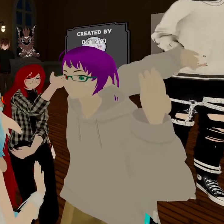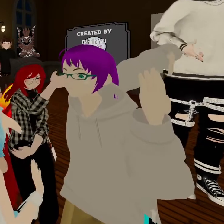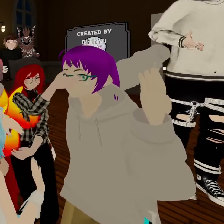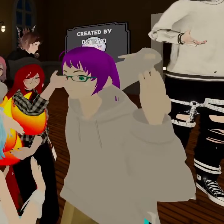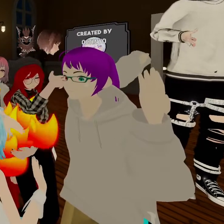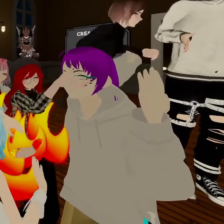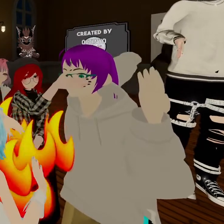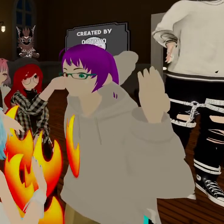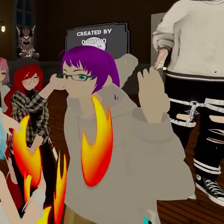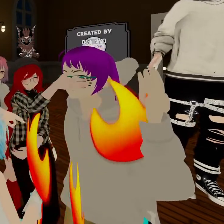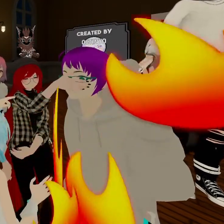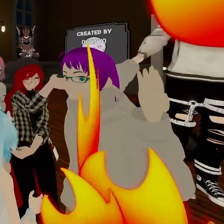Hopefully you're back.